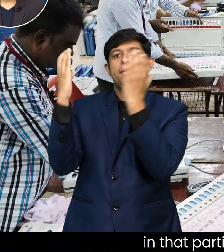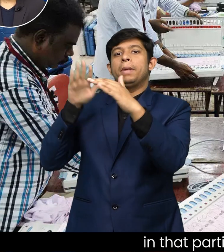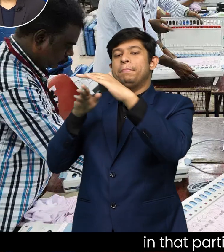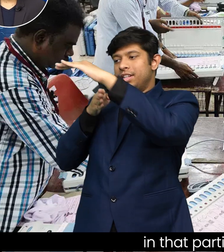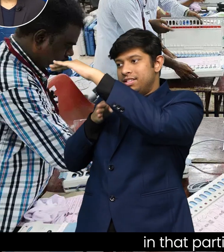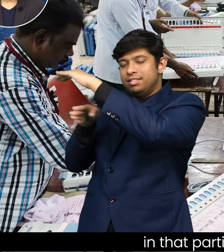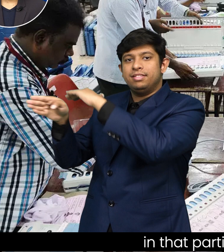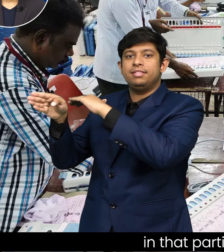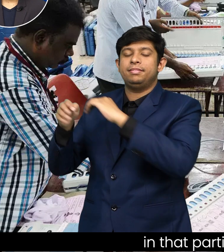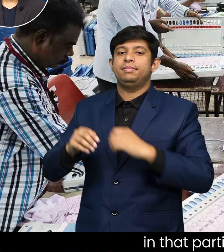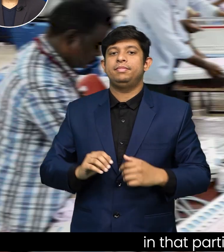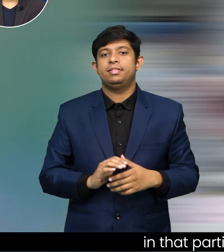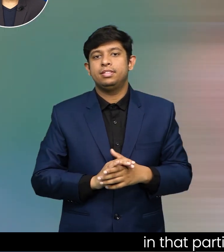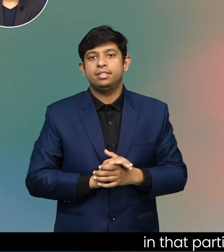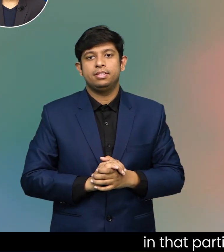constituency.